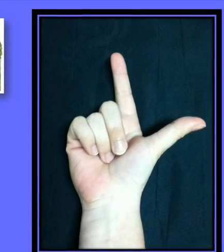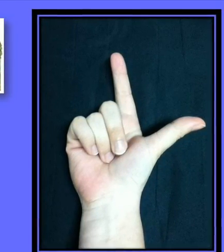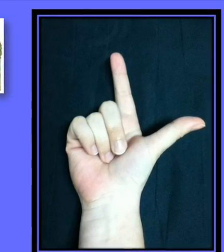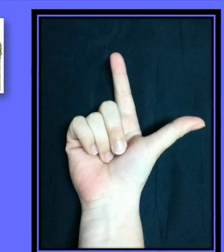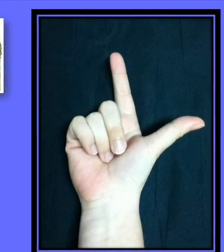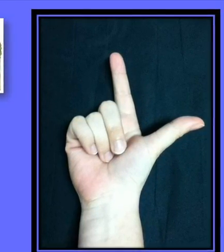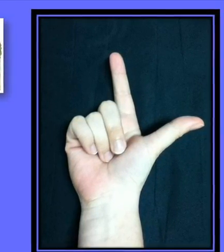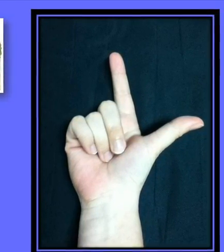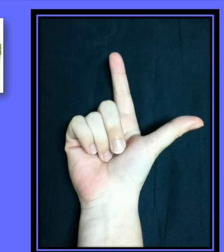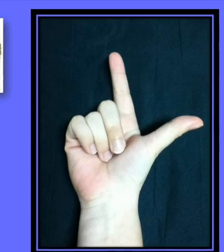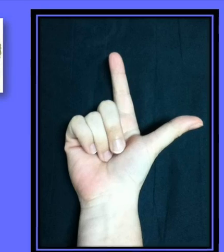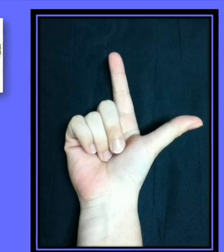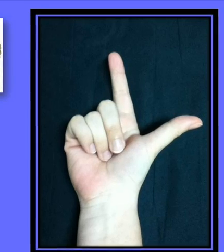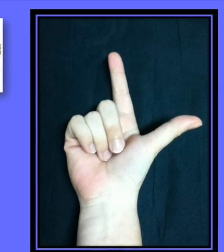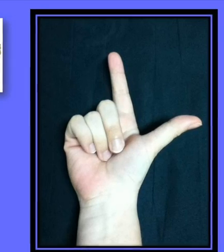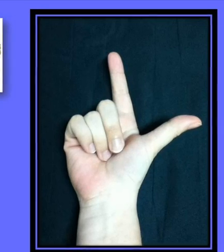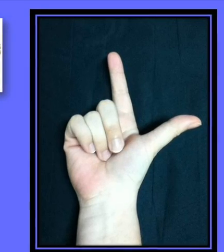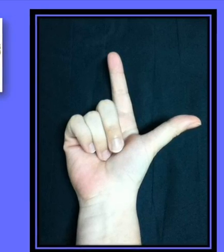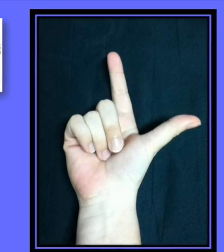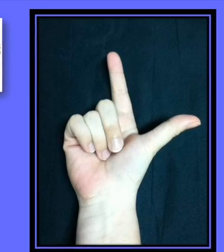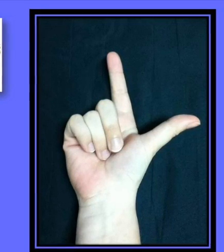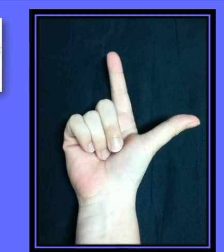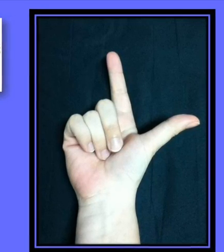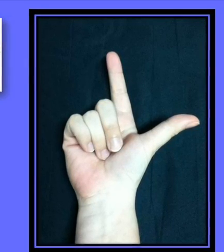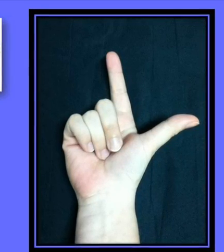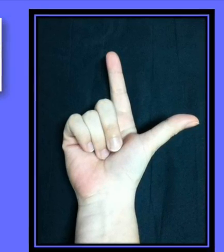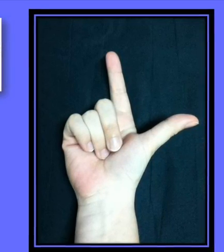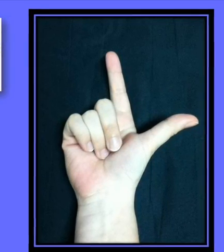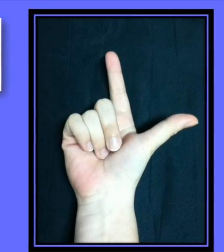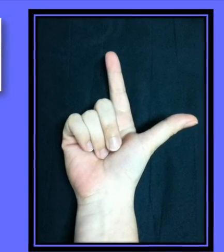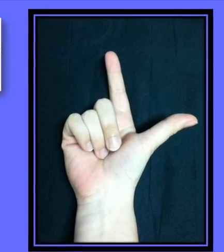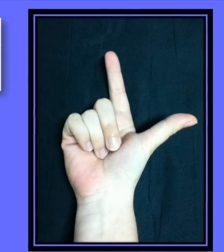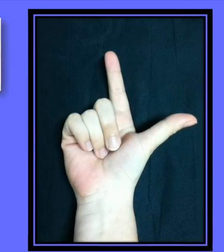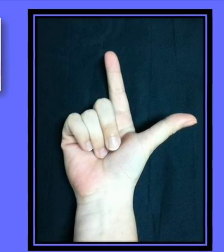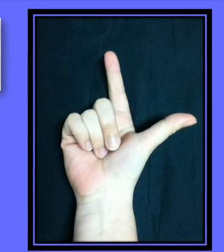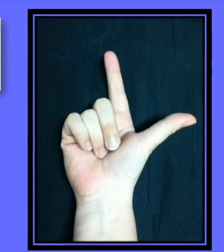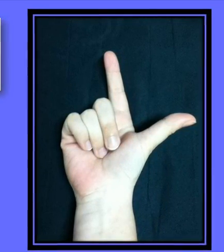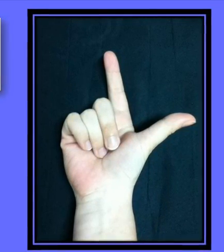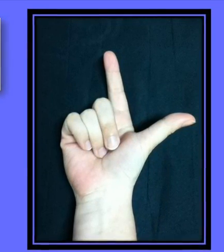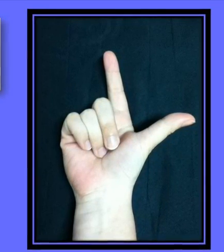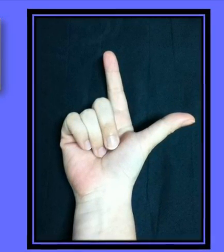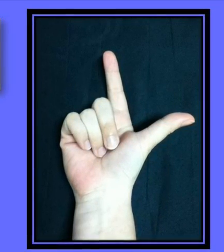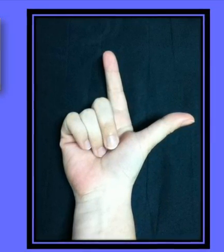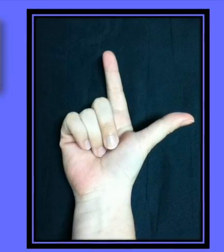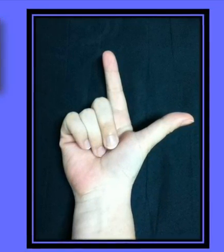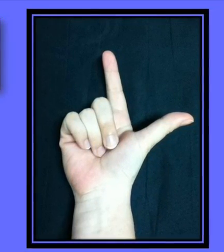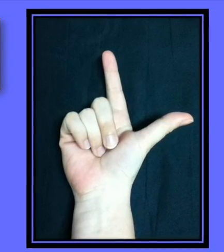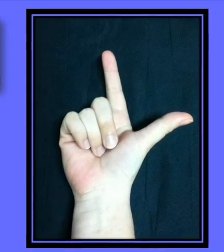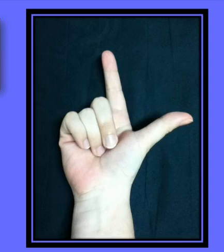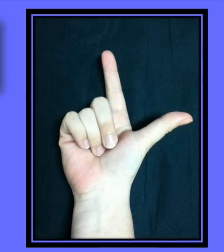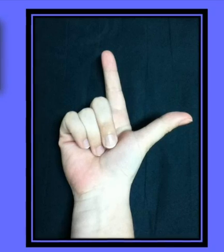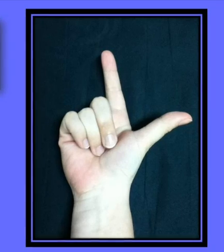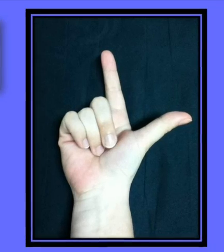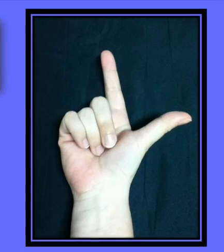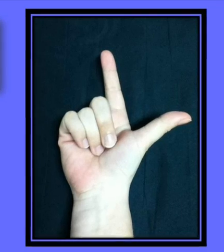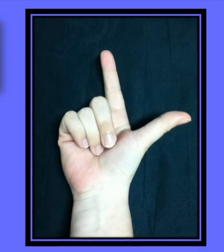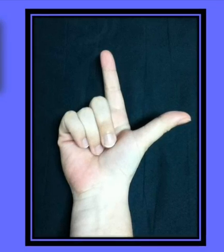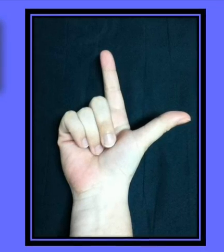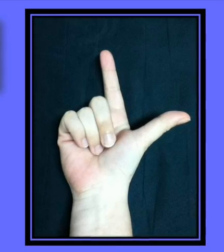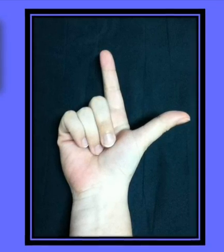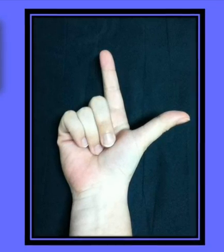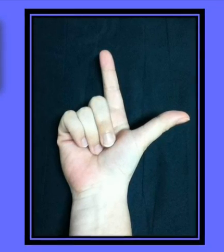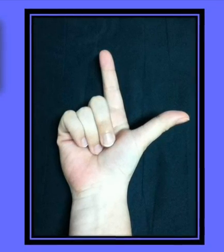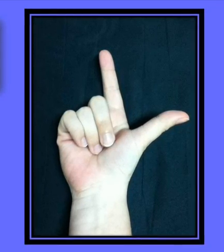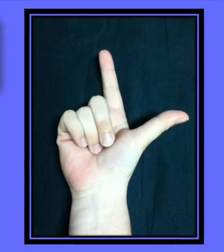once you put these two steps together, you have created a capitalized L. One strategy to remember this sign is that it